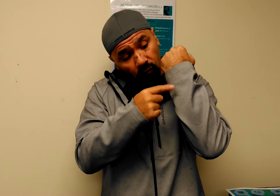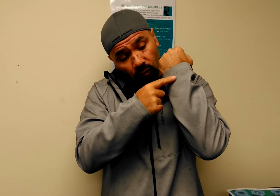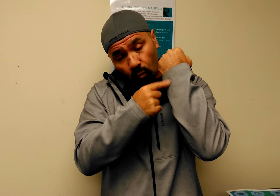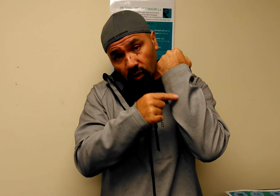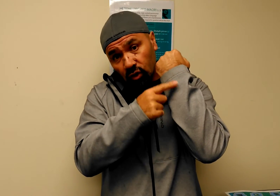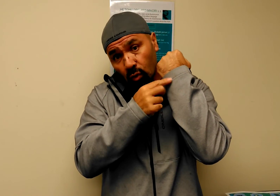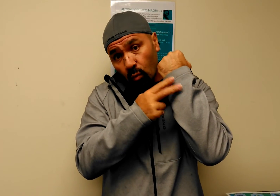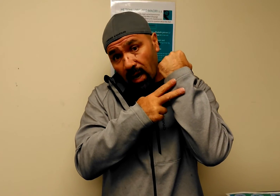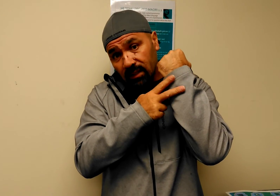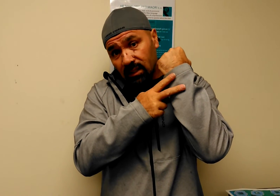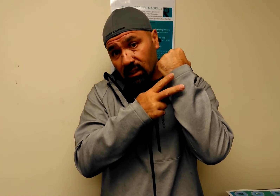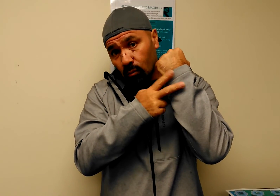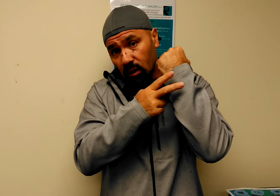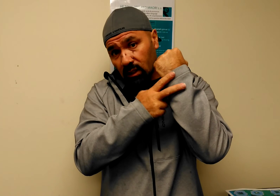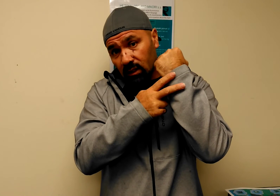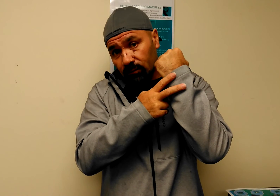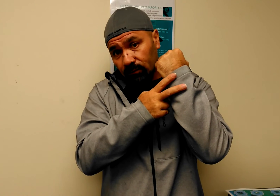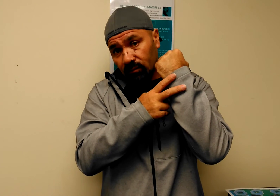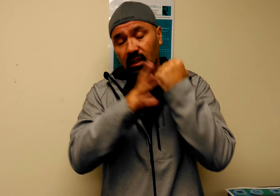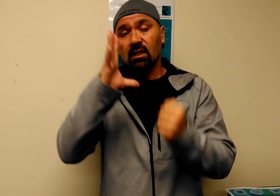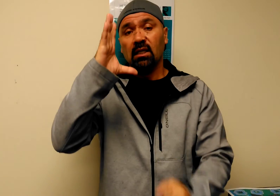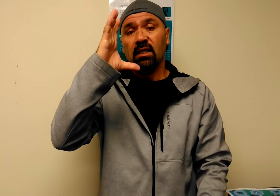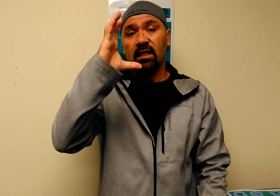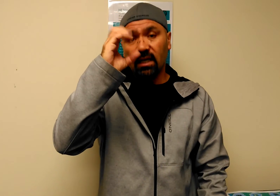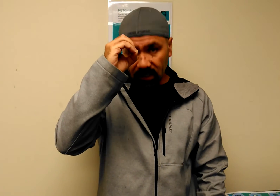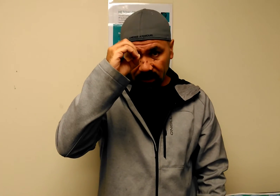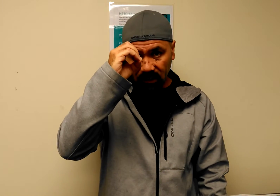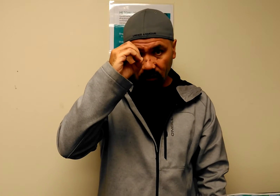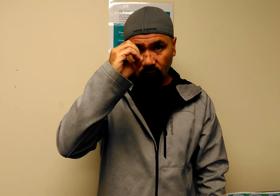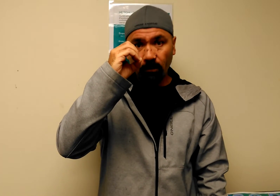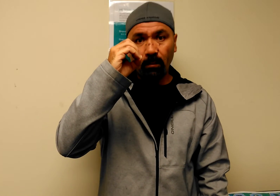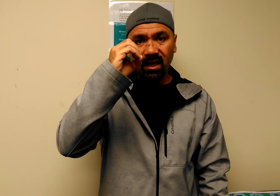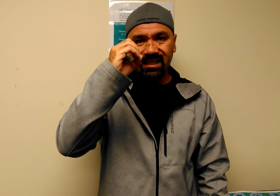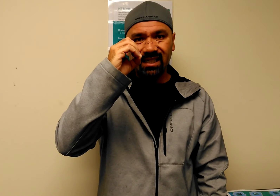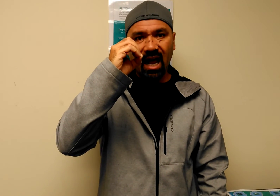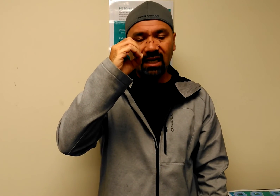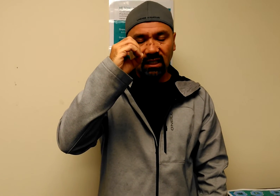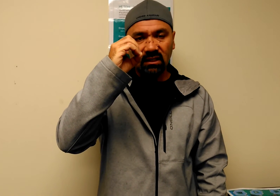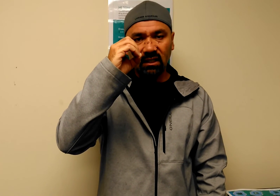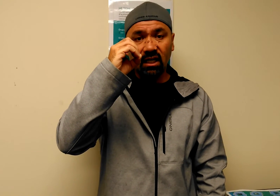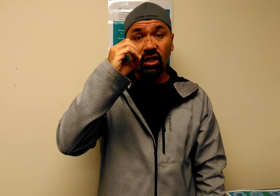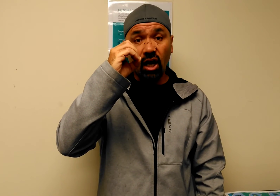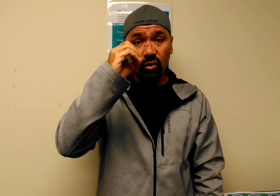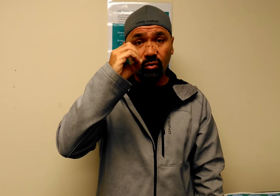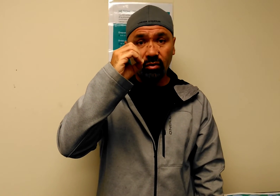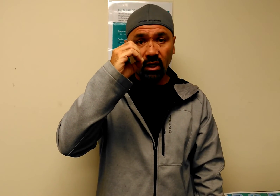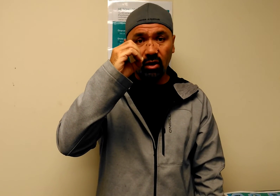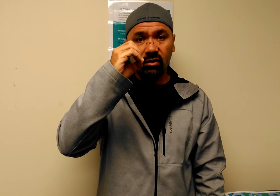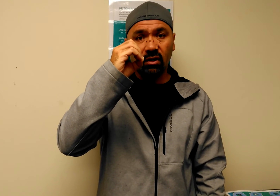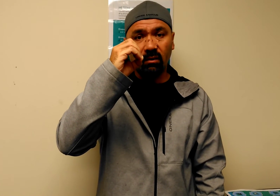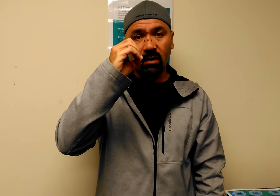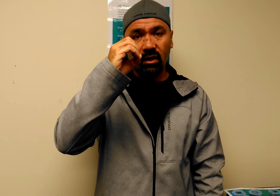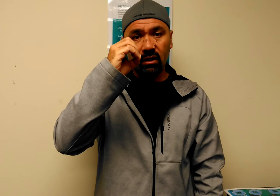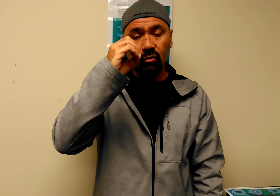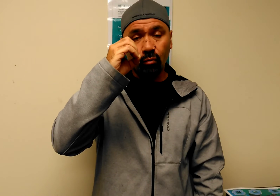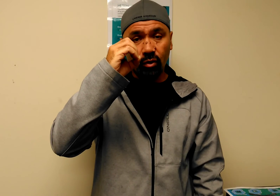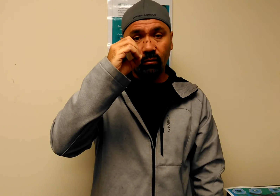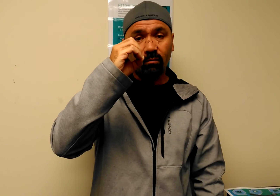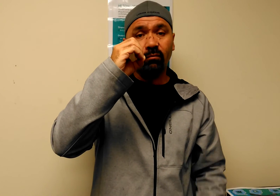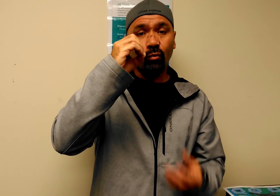for watch, or wati, w. Ng, for bite. Ng, ng, ngo, ngo. So the Māori word